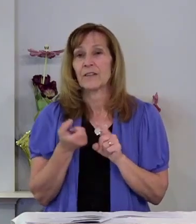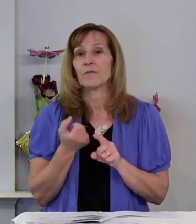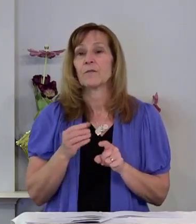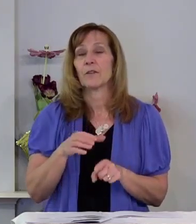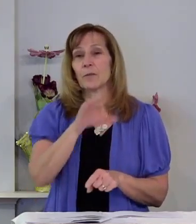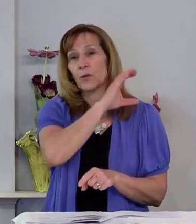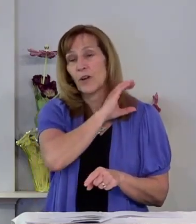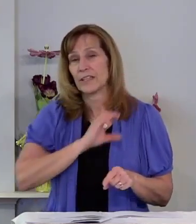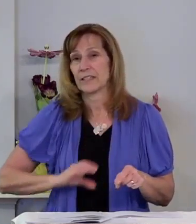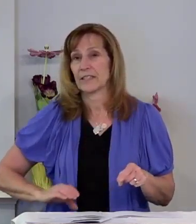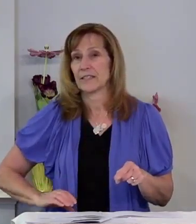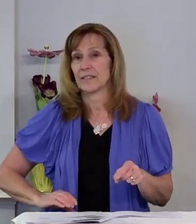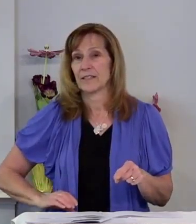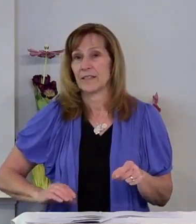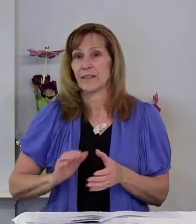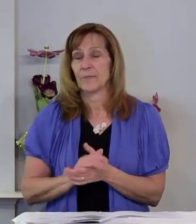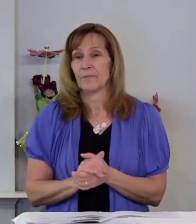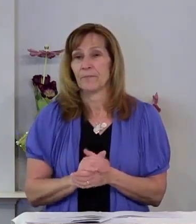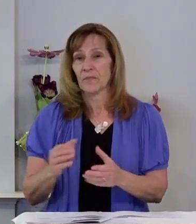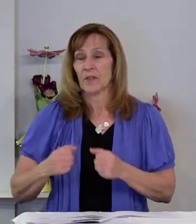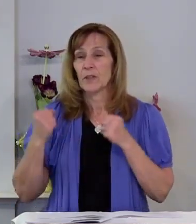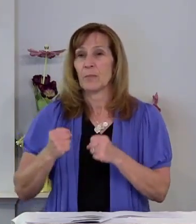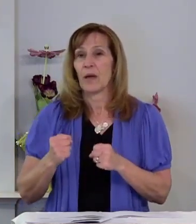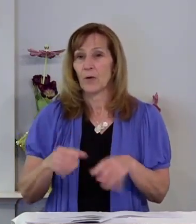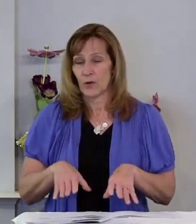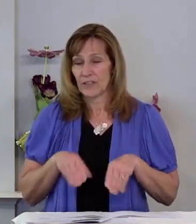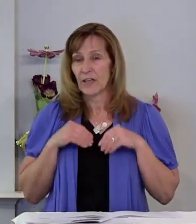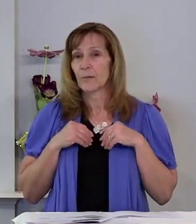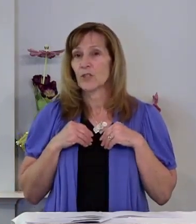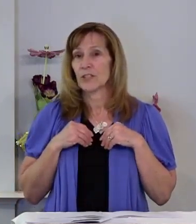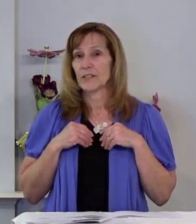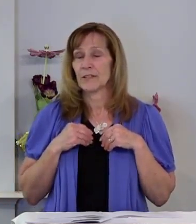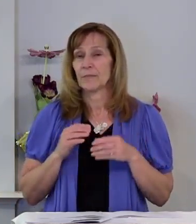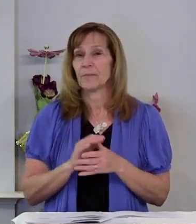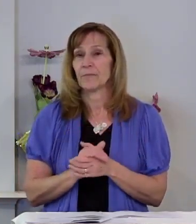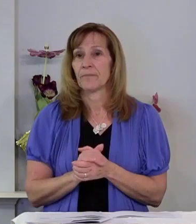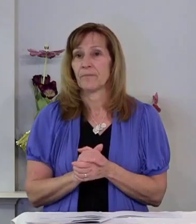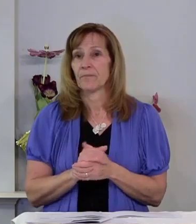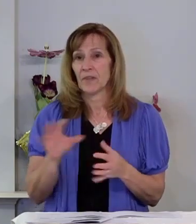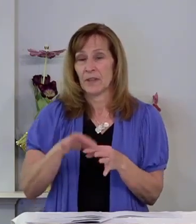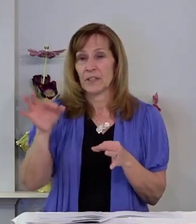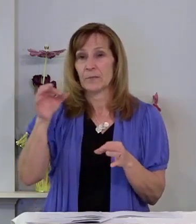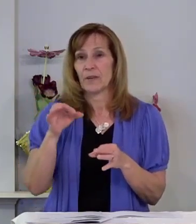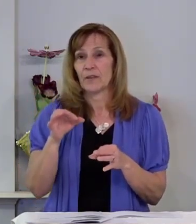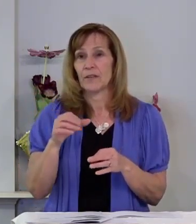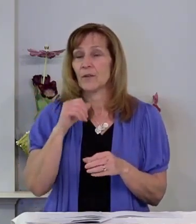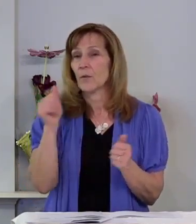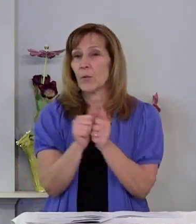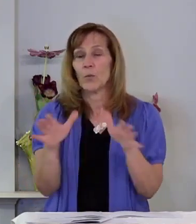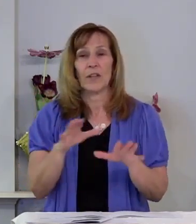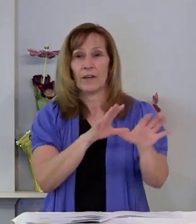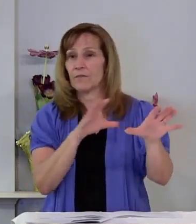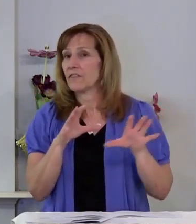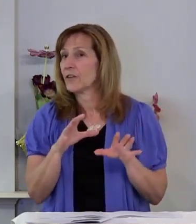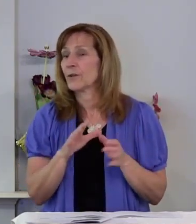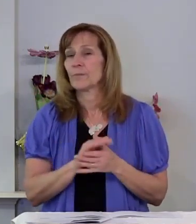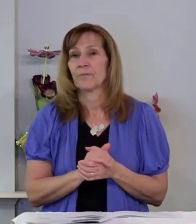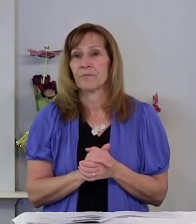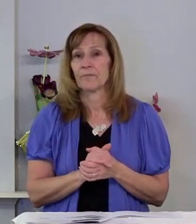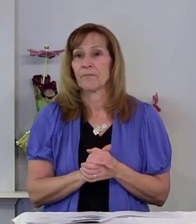says, receive the Holy Spirit. Christ is risen. Life has changed.